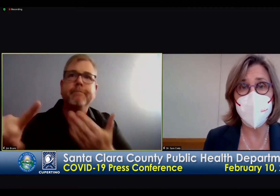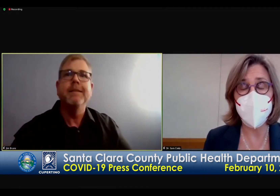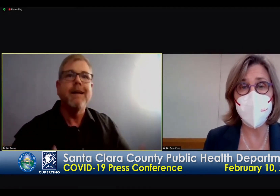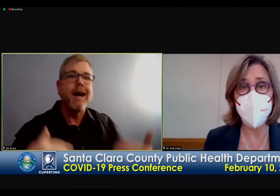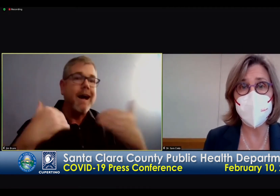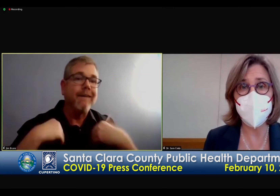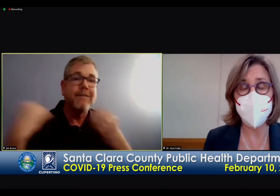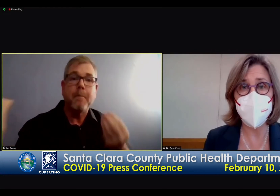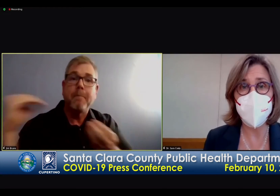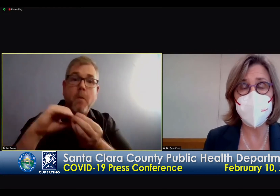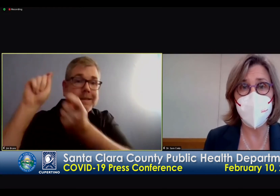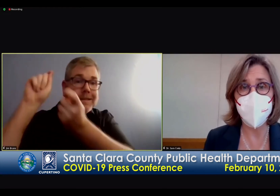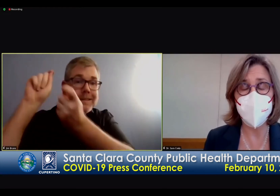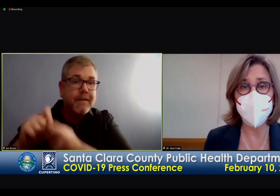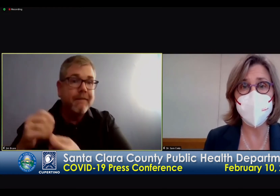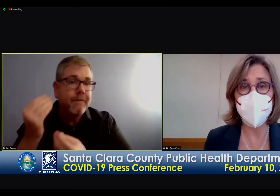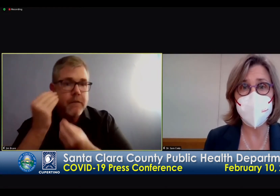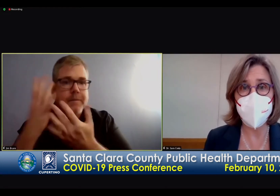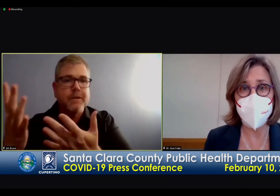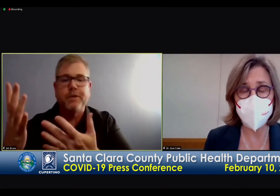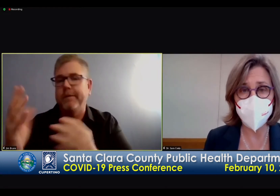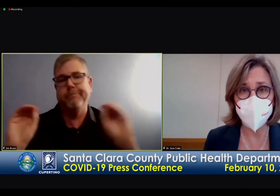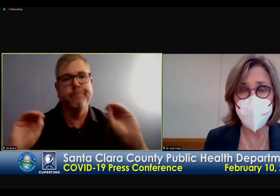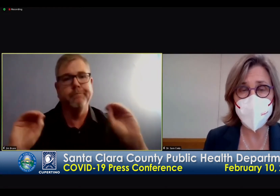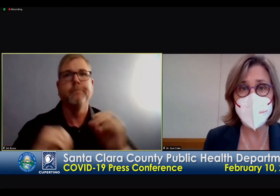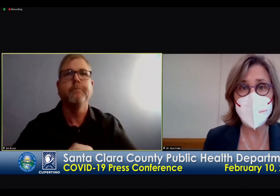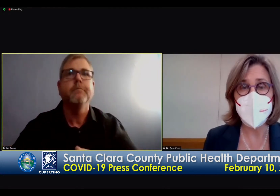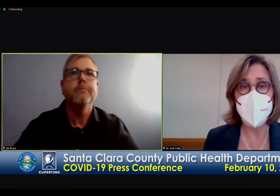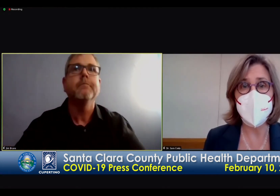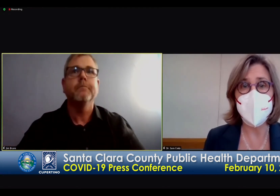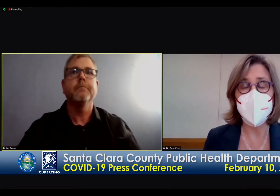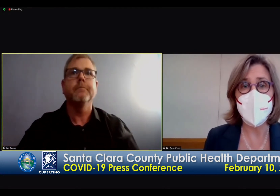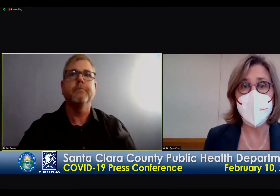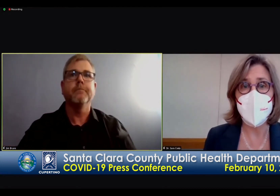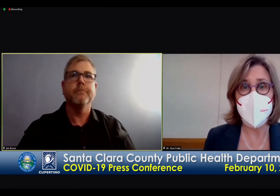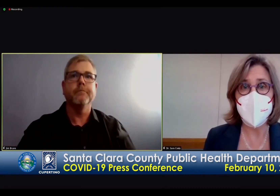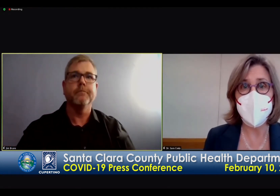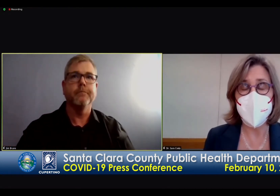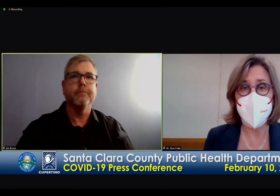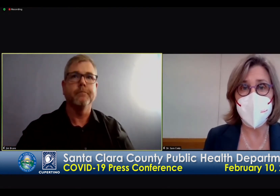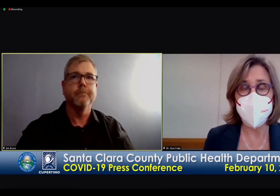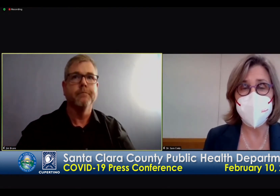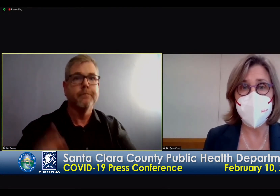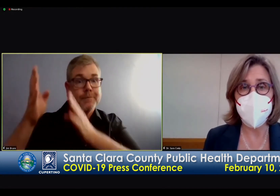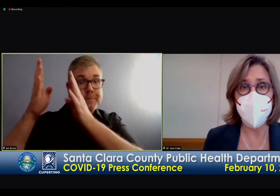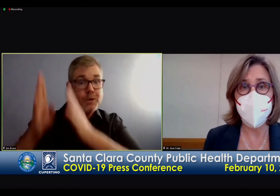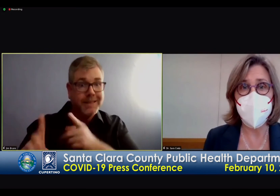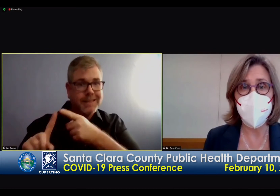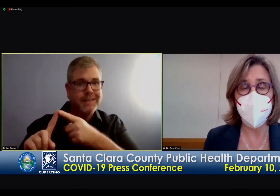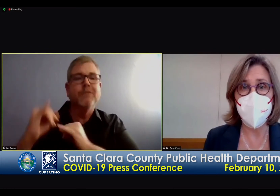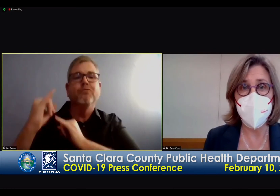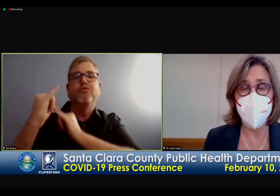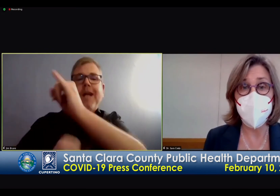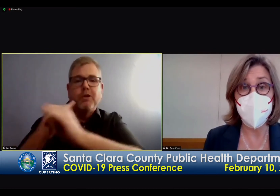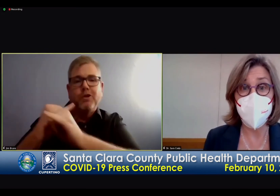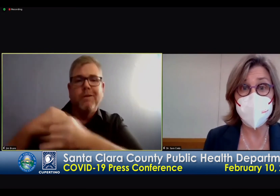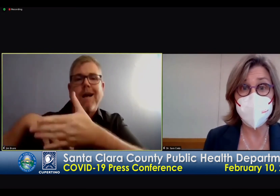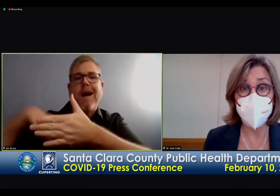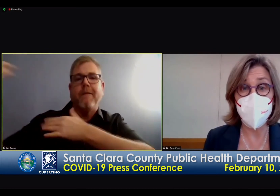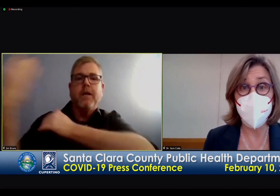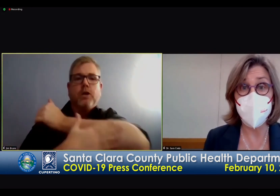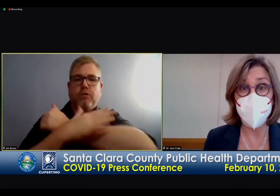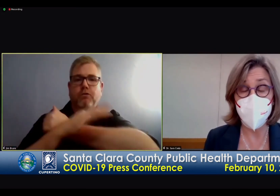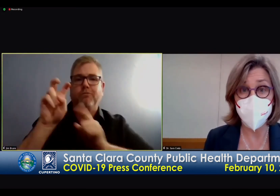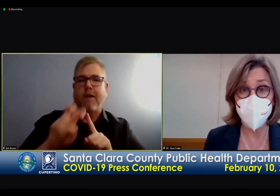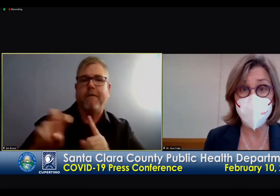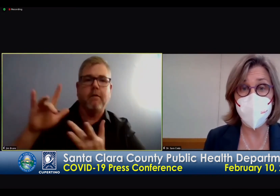the individual did travel internationally and that they were not infectious while